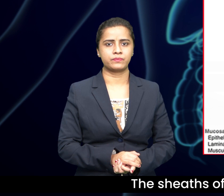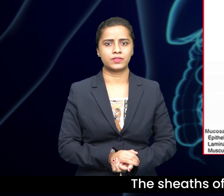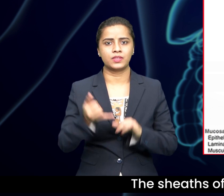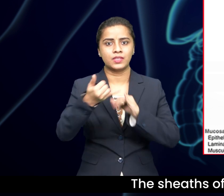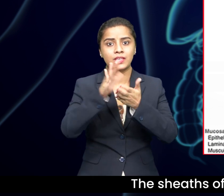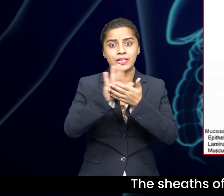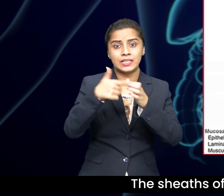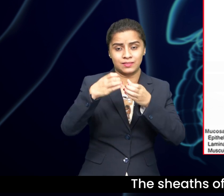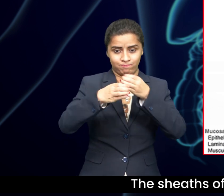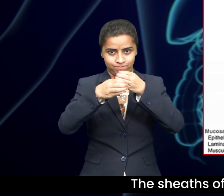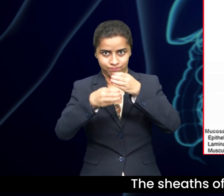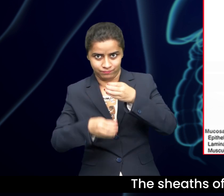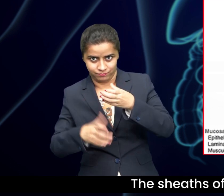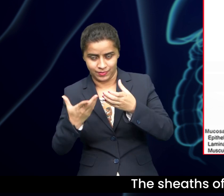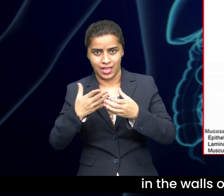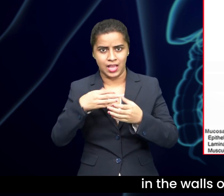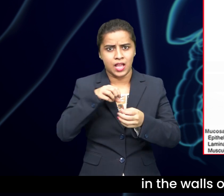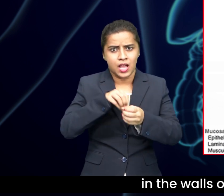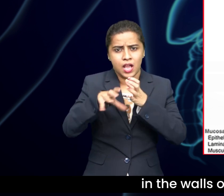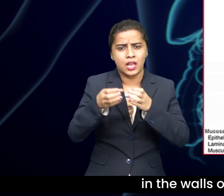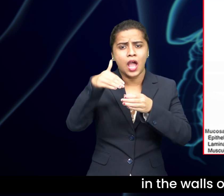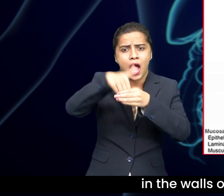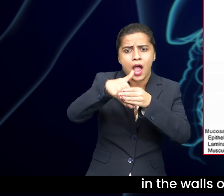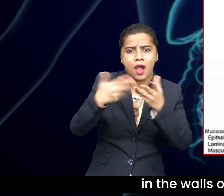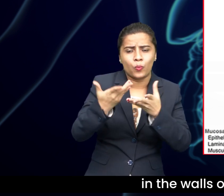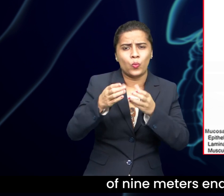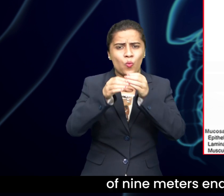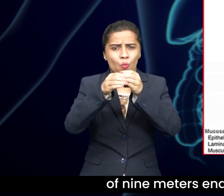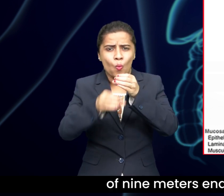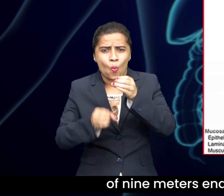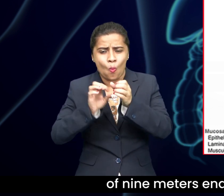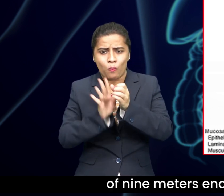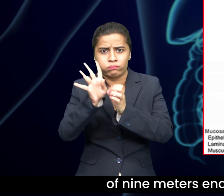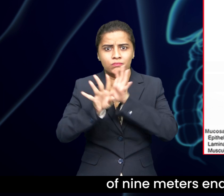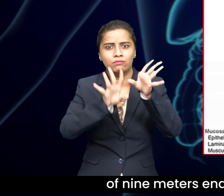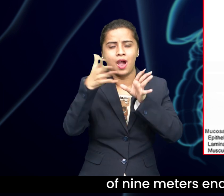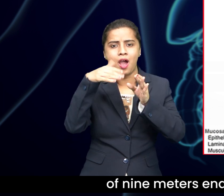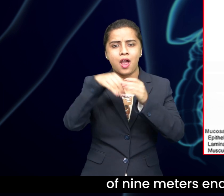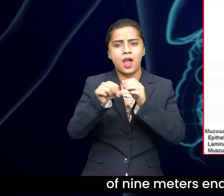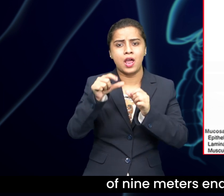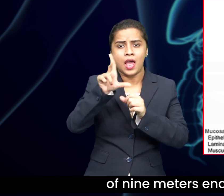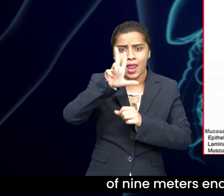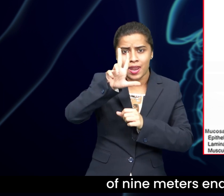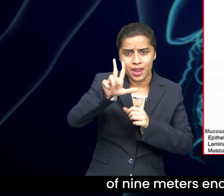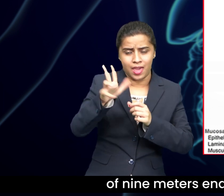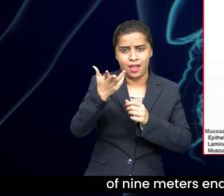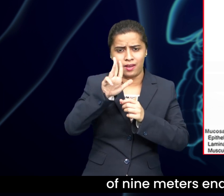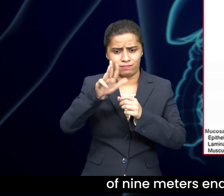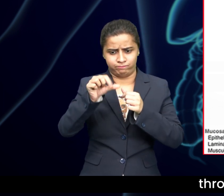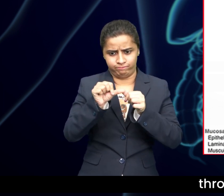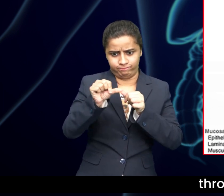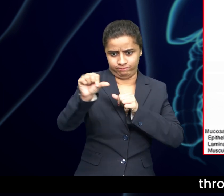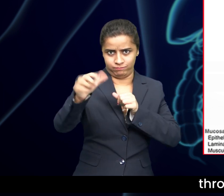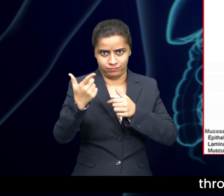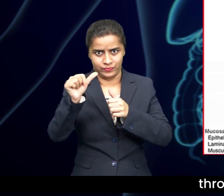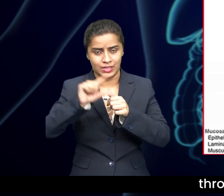The sheath of the neurons are embedded in the walls of the alimentary canal of 9 meters end to end from the esophagus